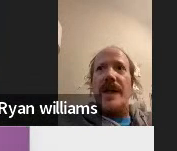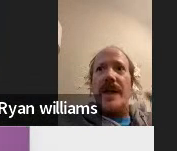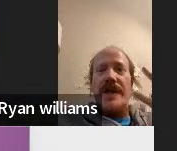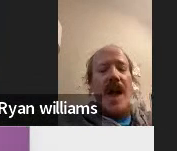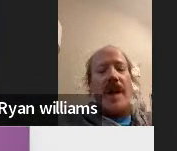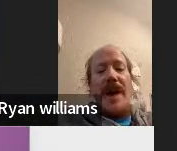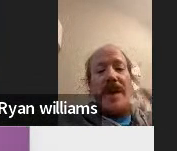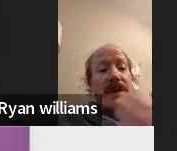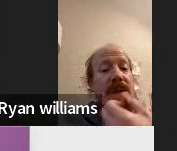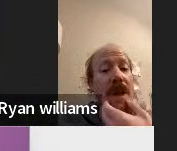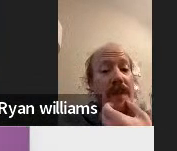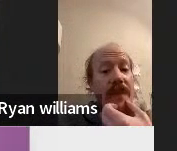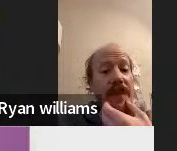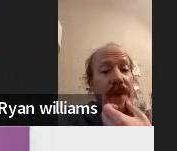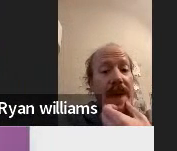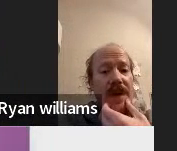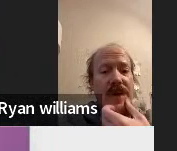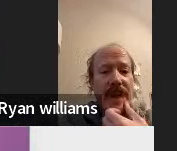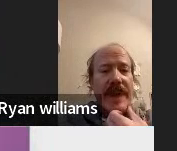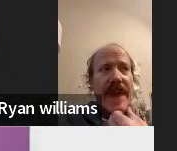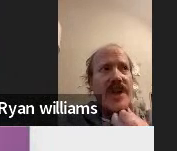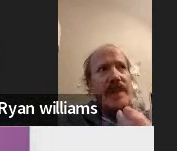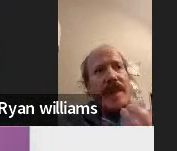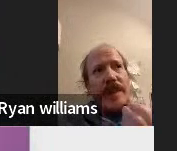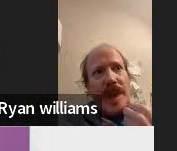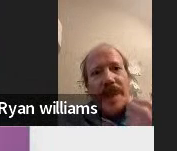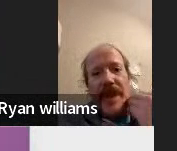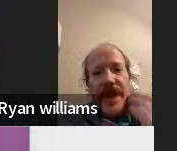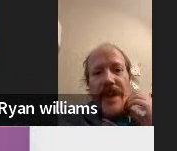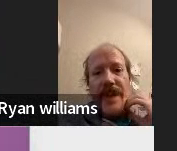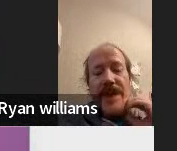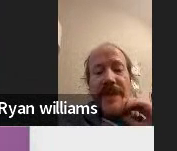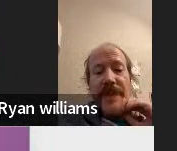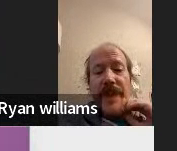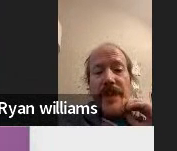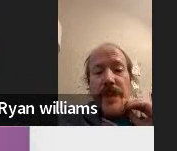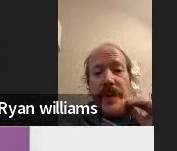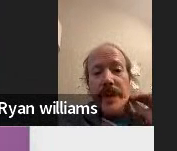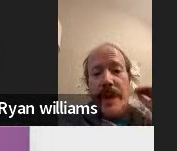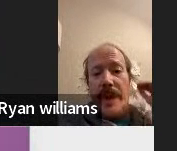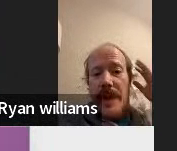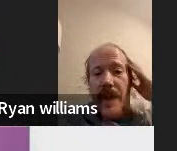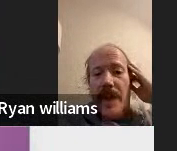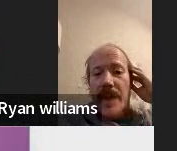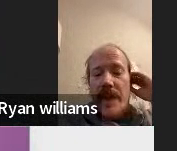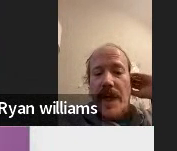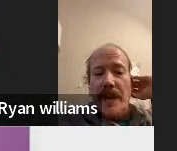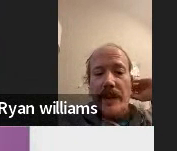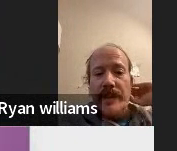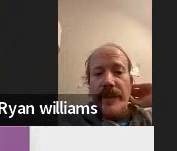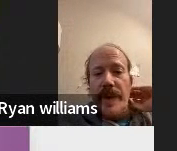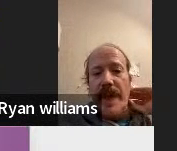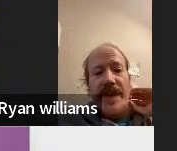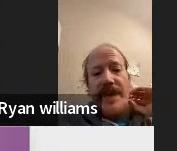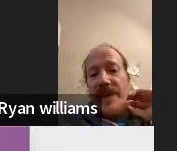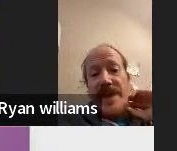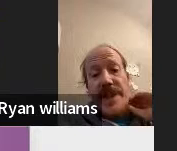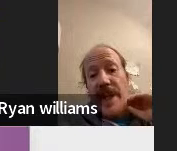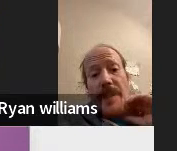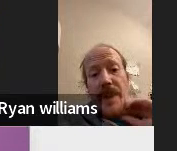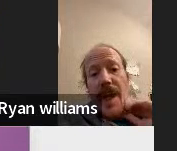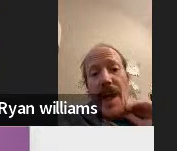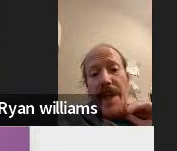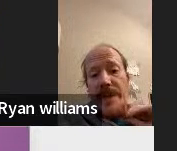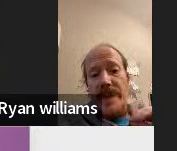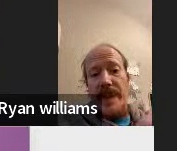like talk about stuff, and also like catching people up on like stuff I've been through. Even if it's